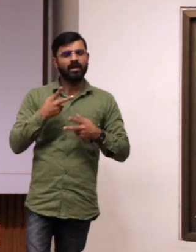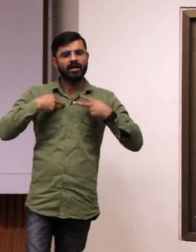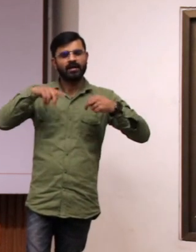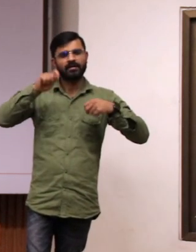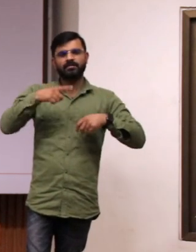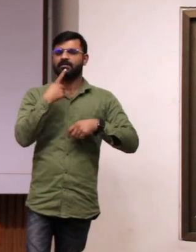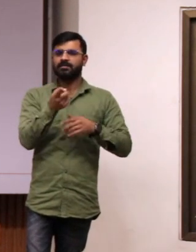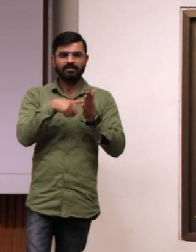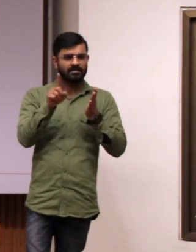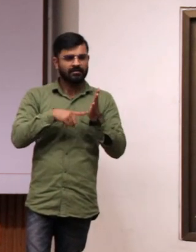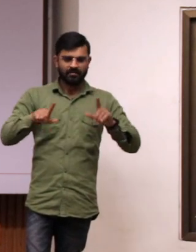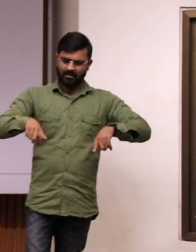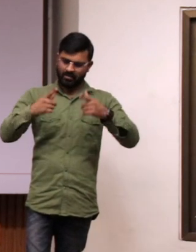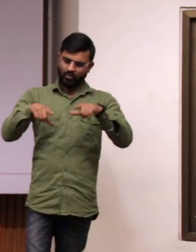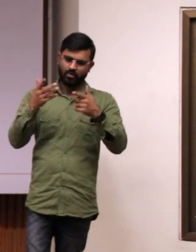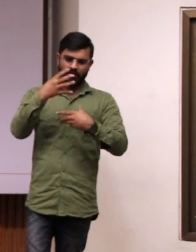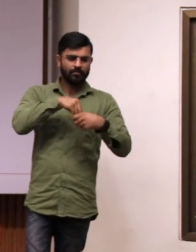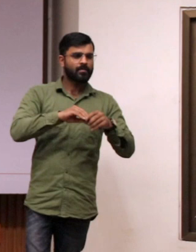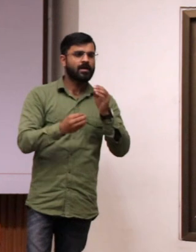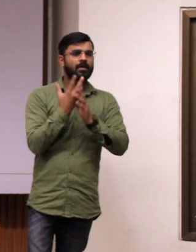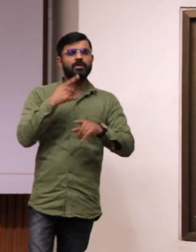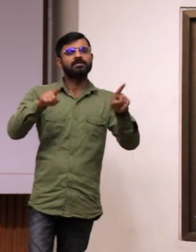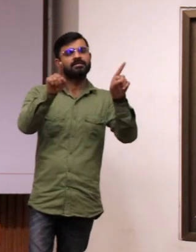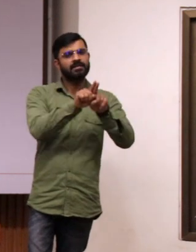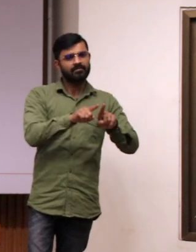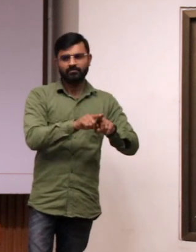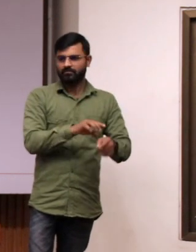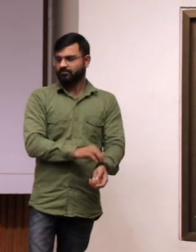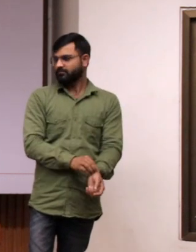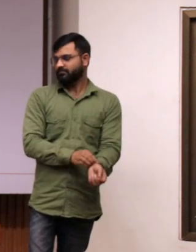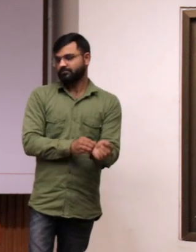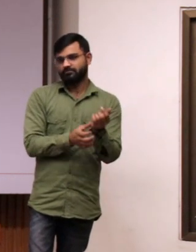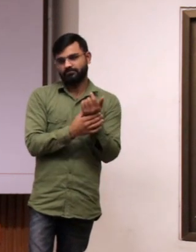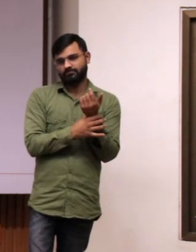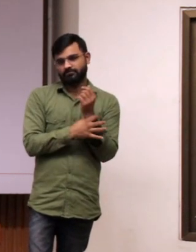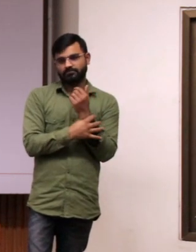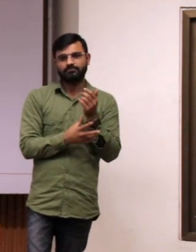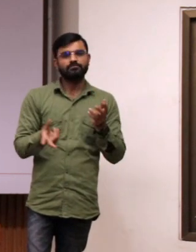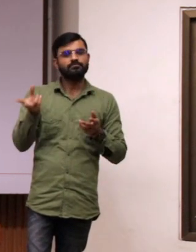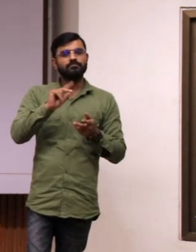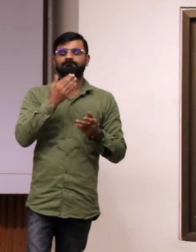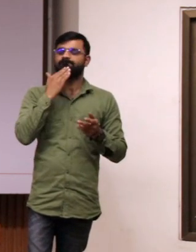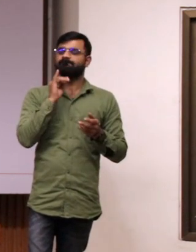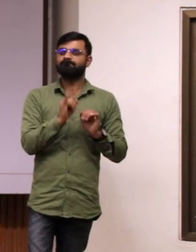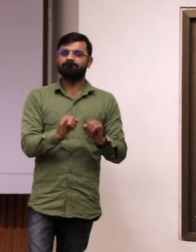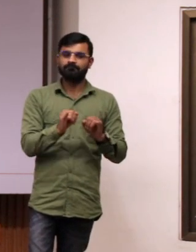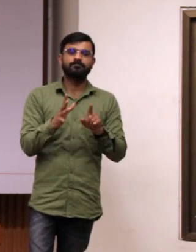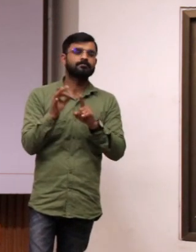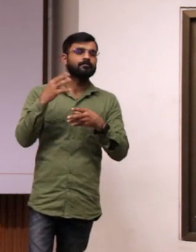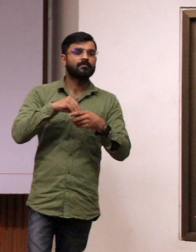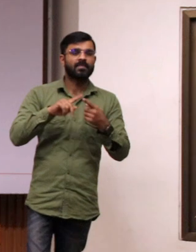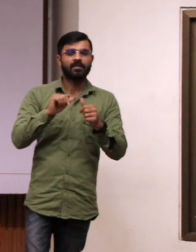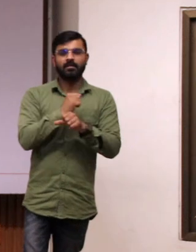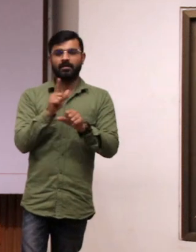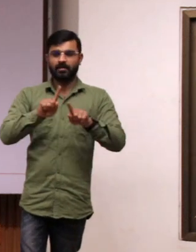wrong to say the forest is plantation is same as forest. No, Debu, here I will react badly with legal